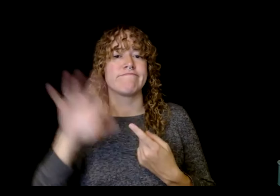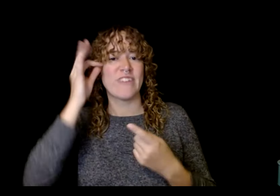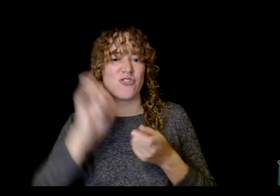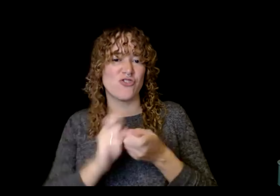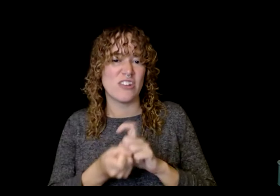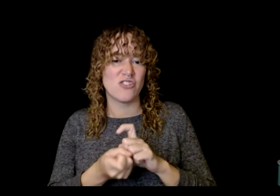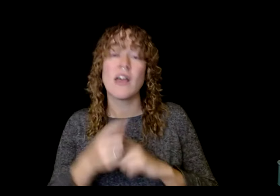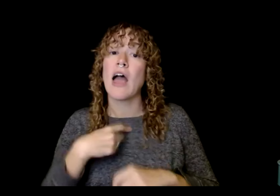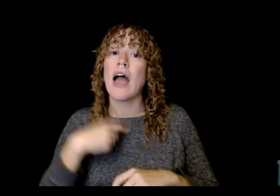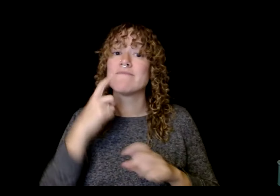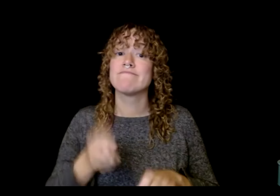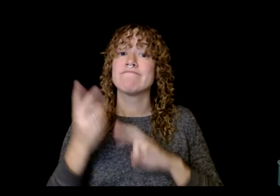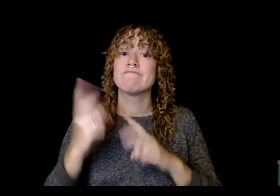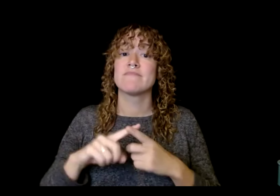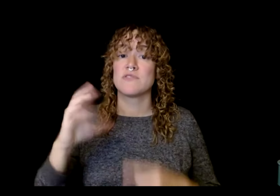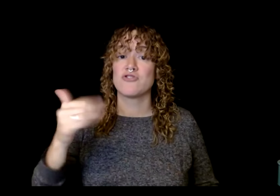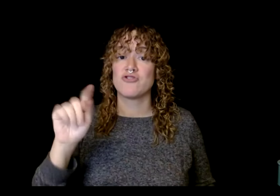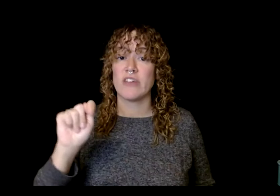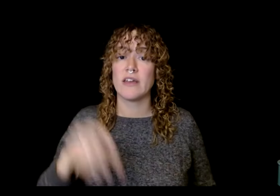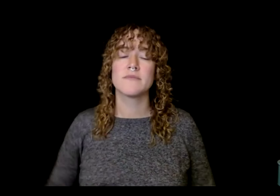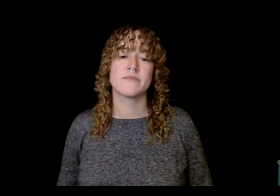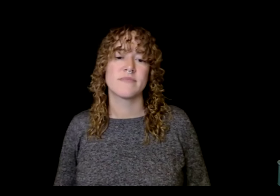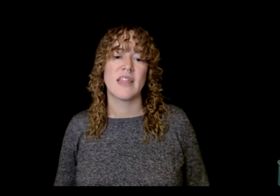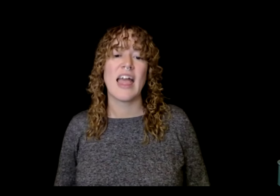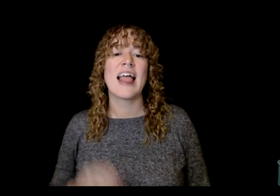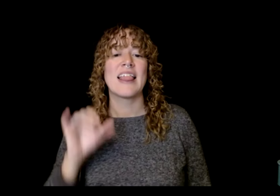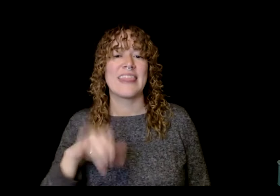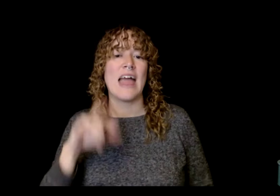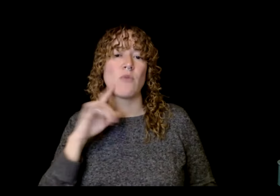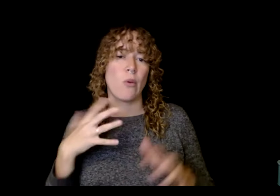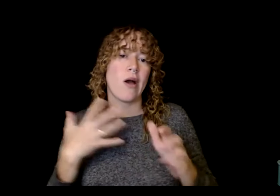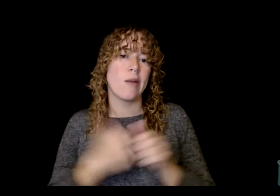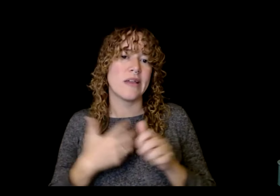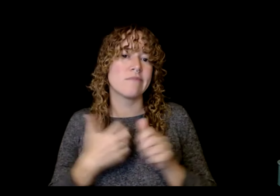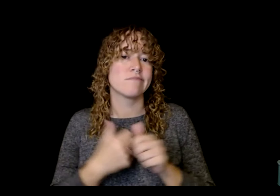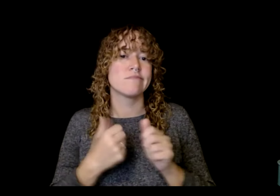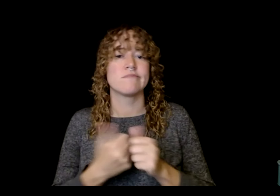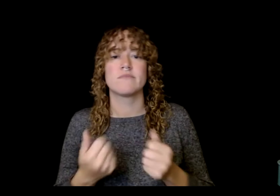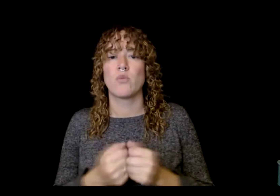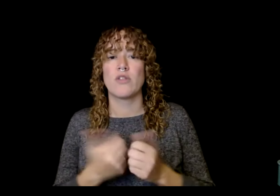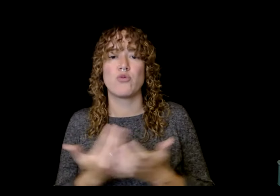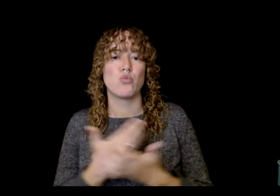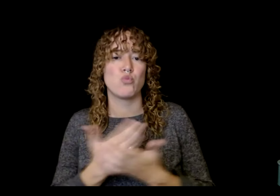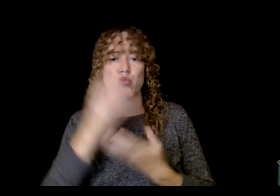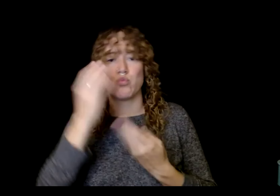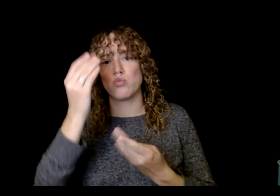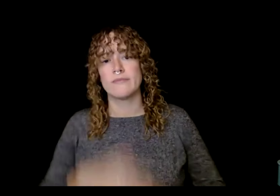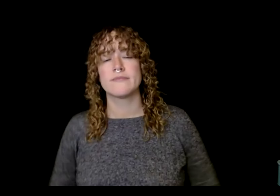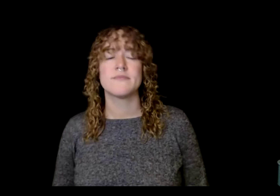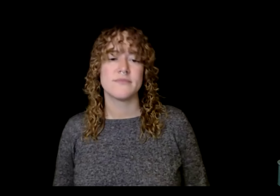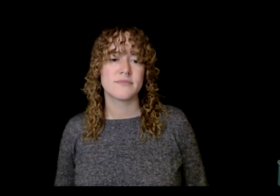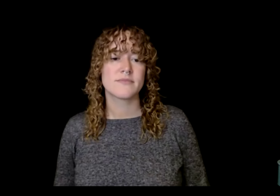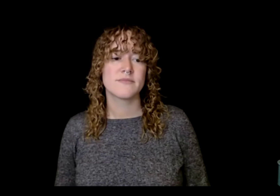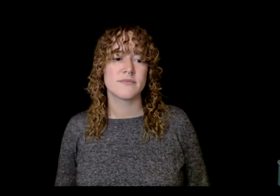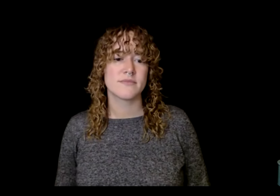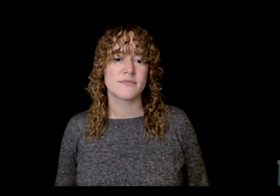that link in the chat. It will be updated regularly as new information comes through. And so